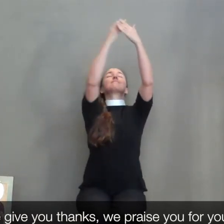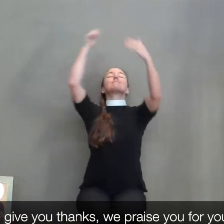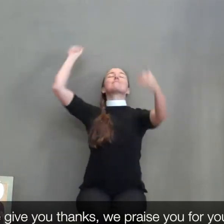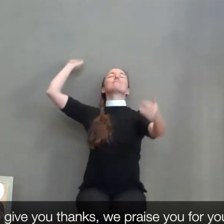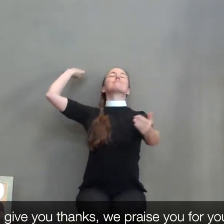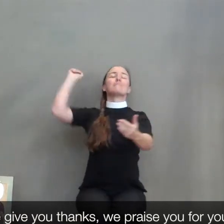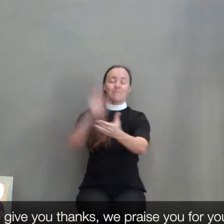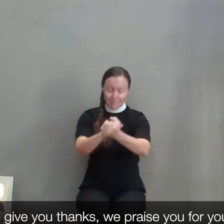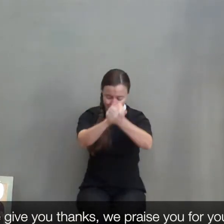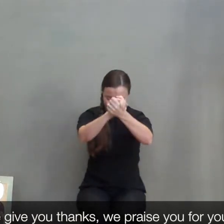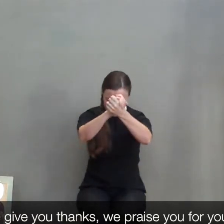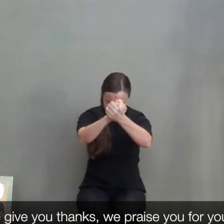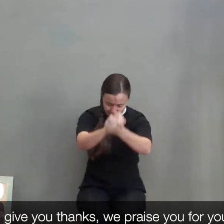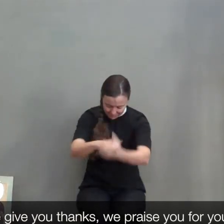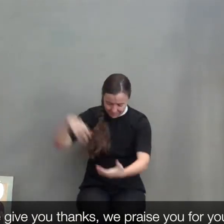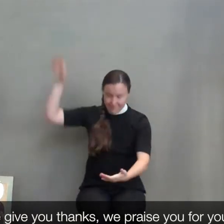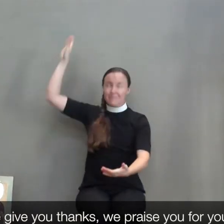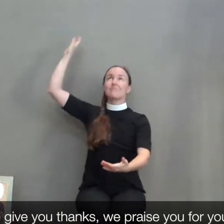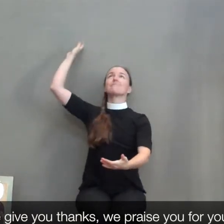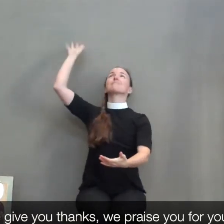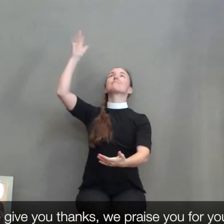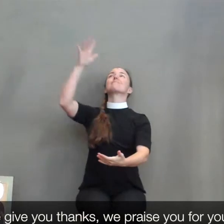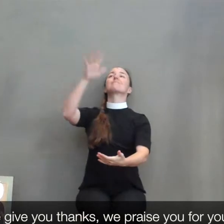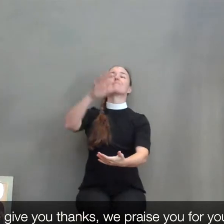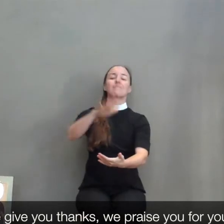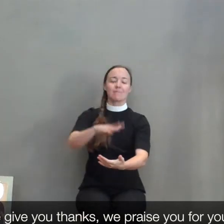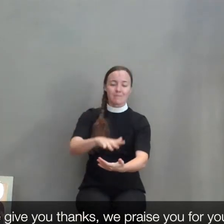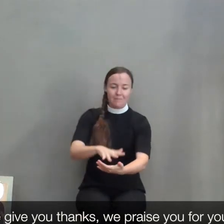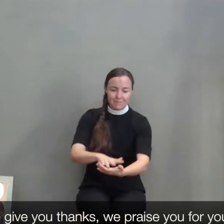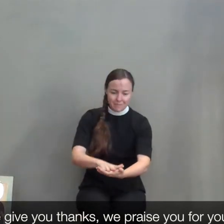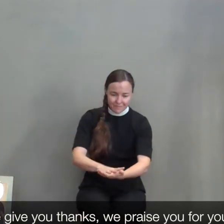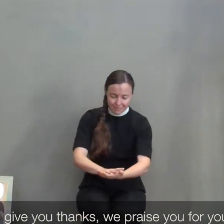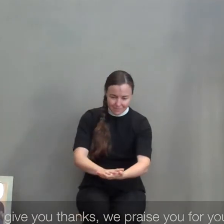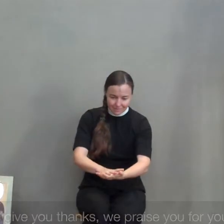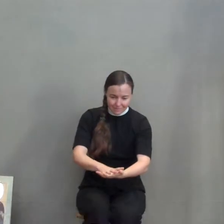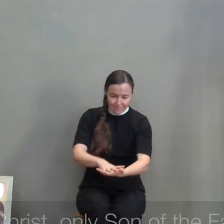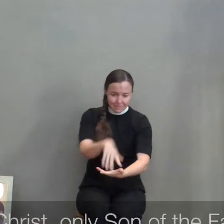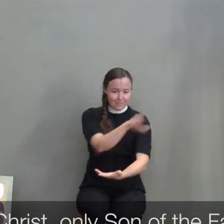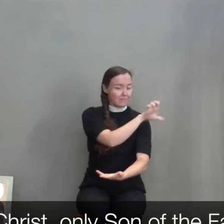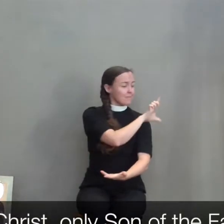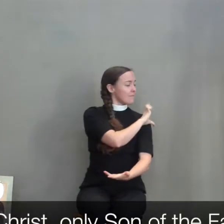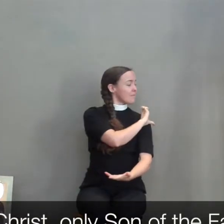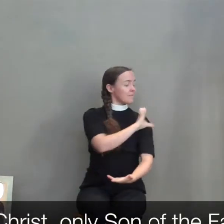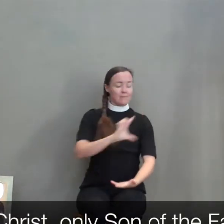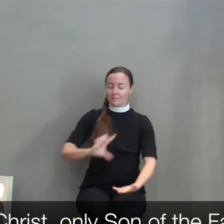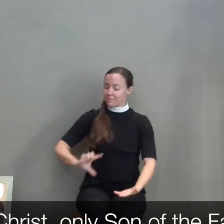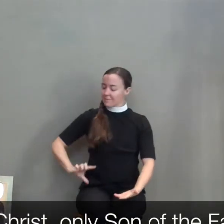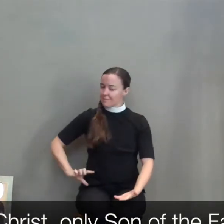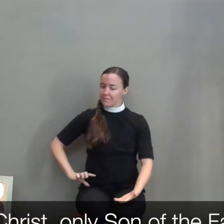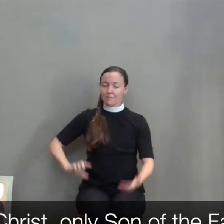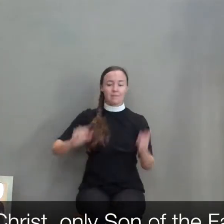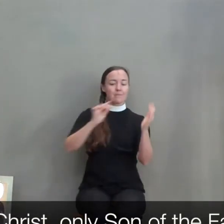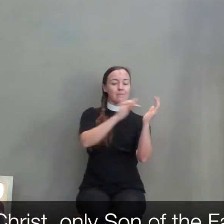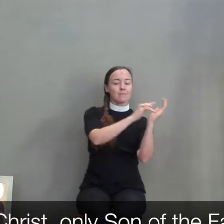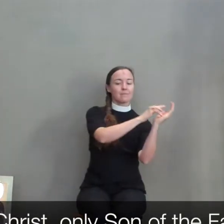we praise you for your glory. Lord Jesus